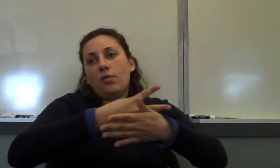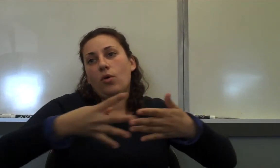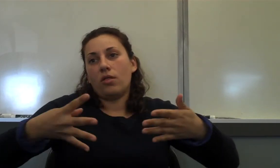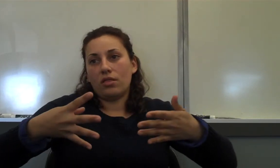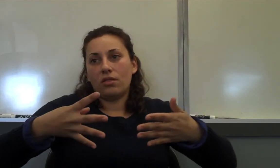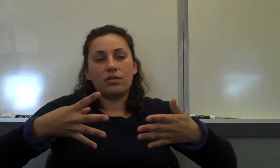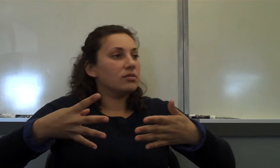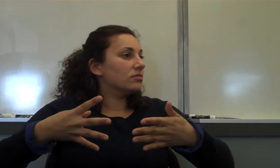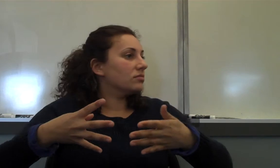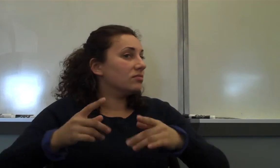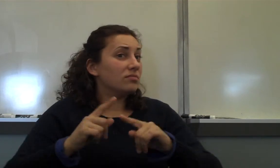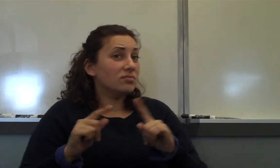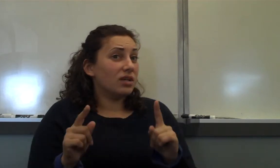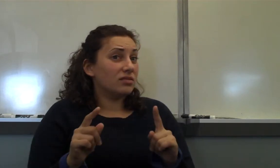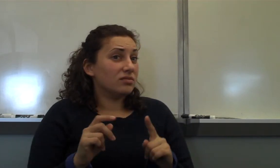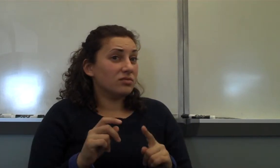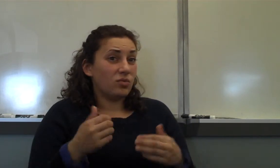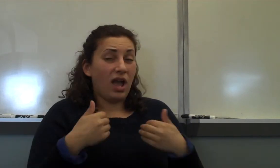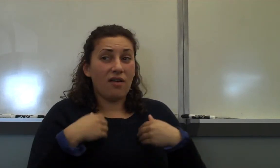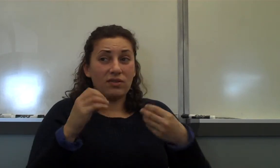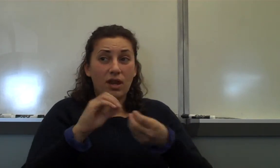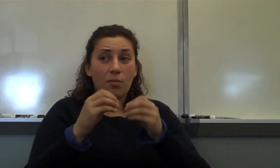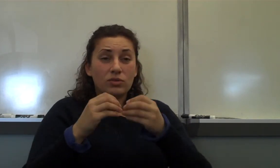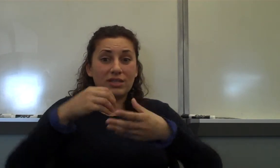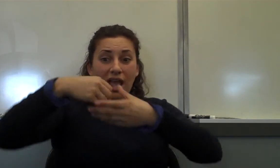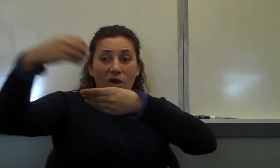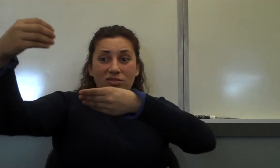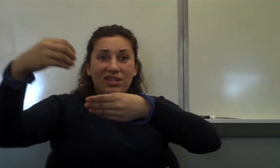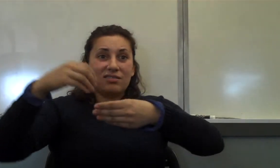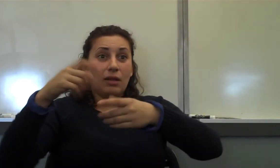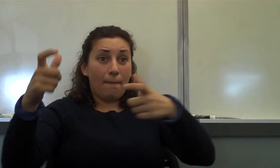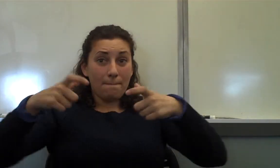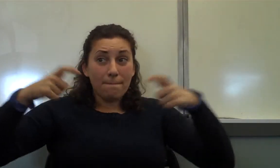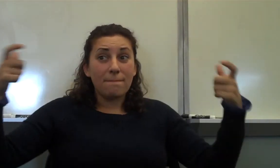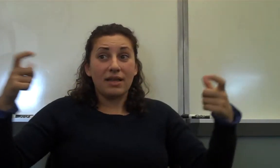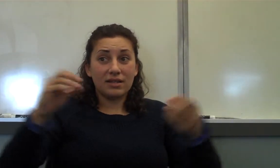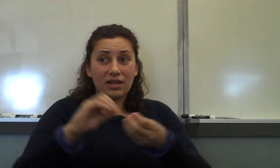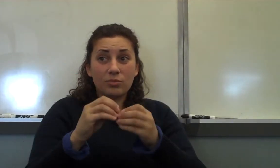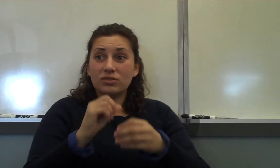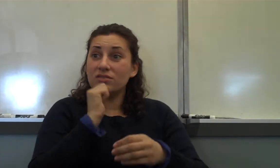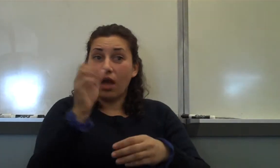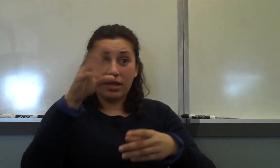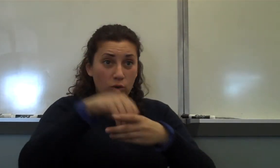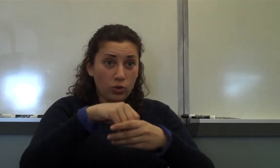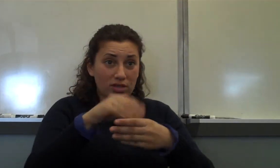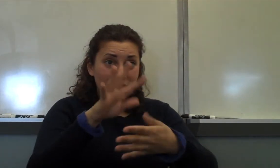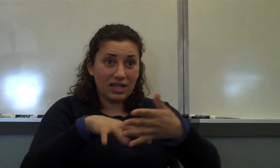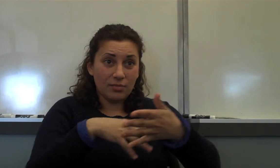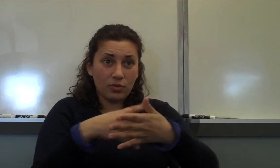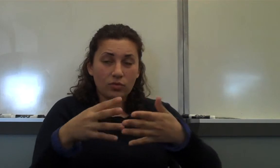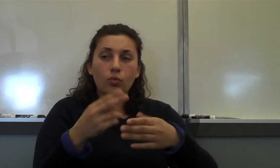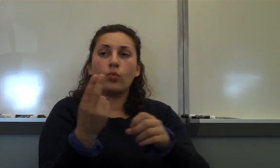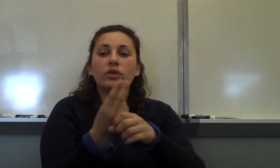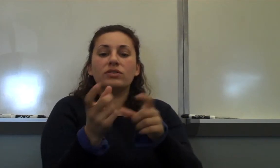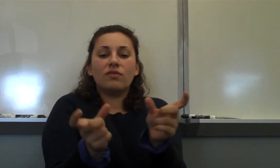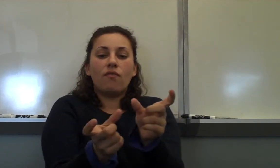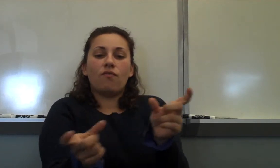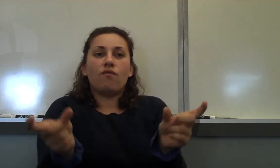in the table, that are bigger than the table, 2-digit or 3-digit numbers, then we do a vertical process, and